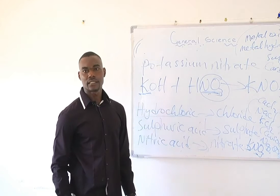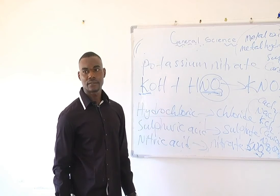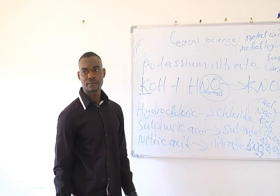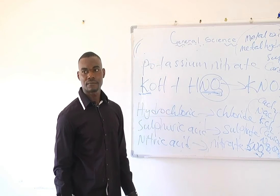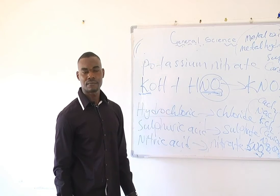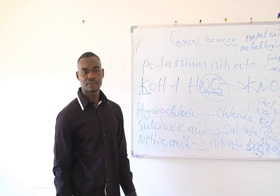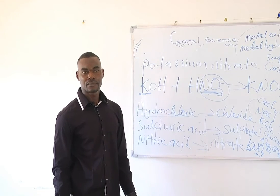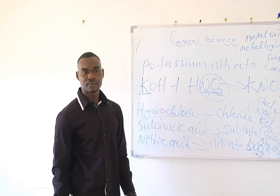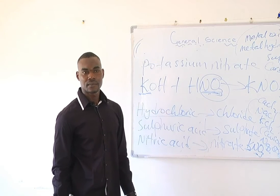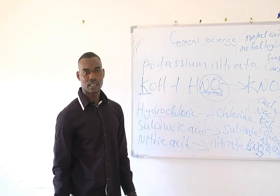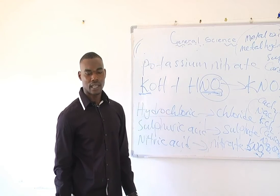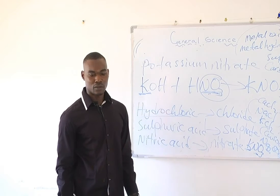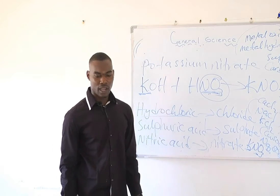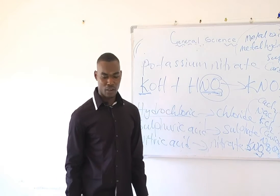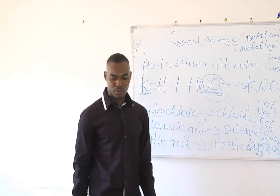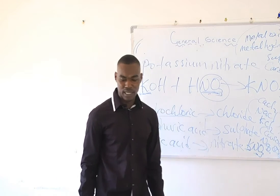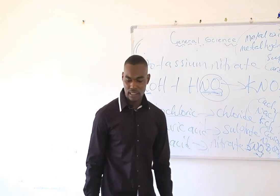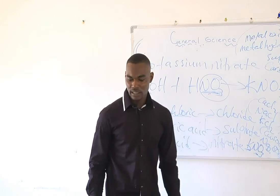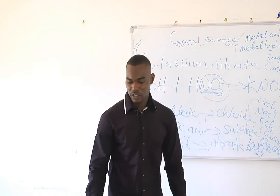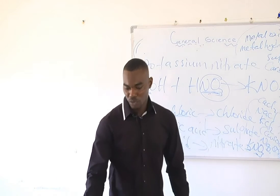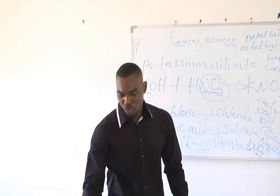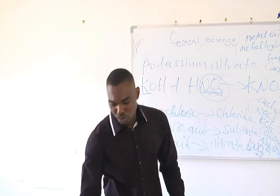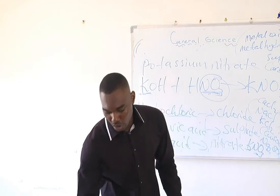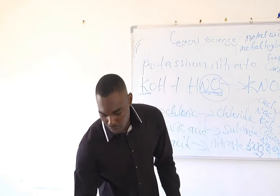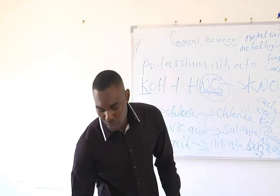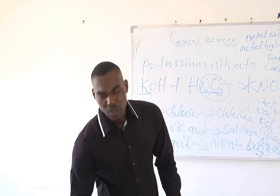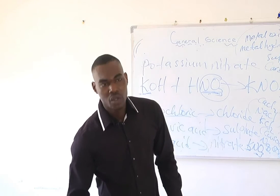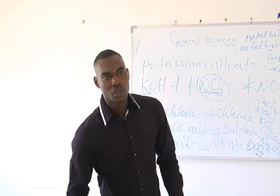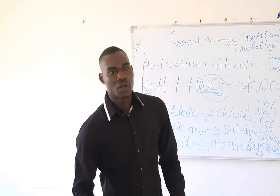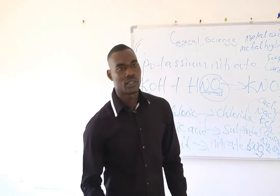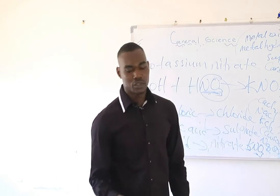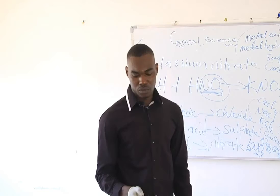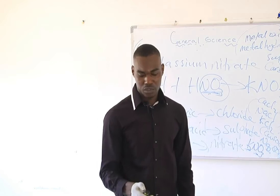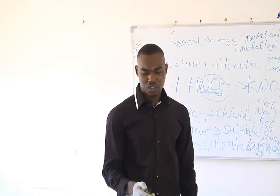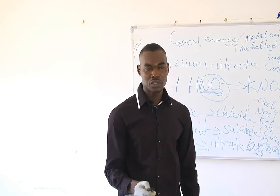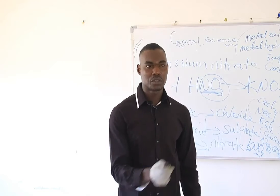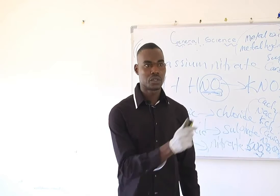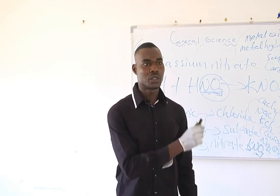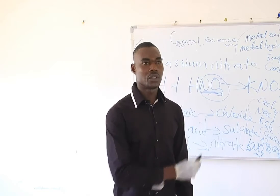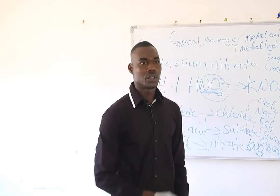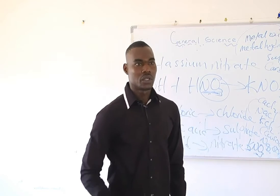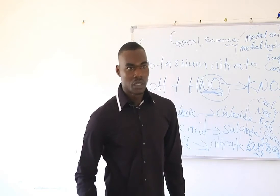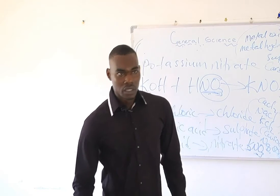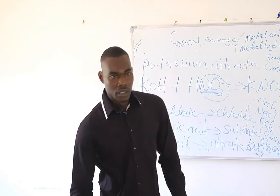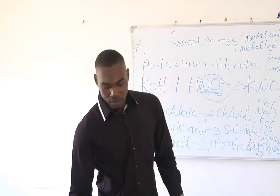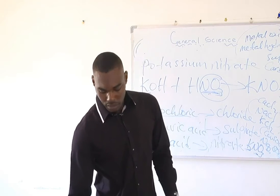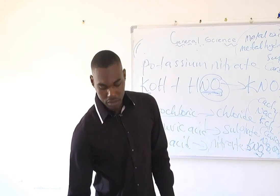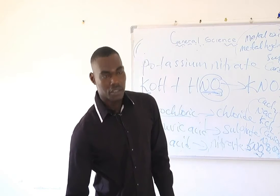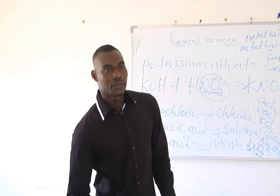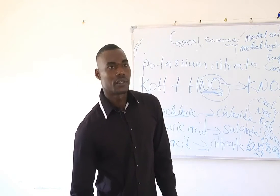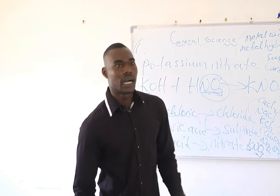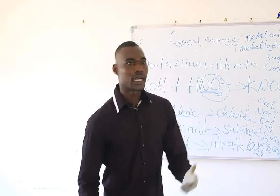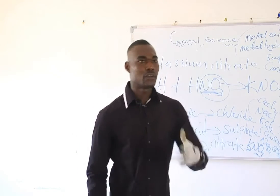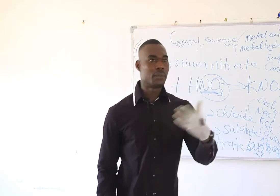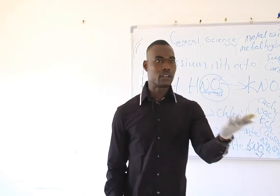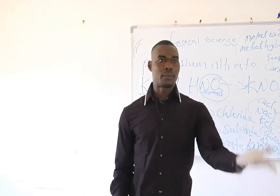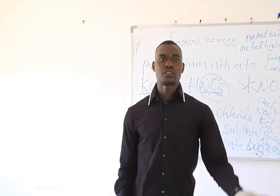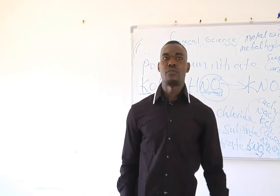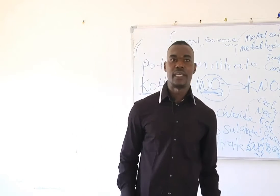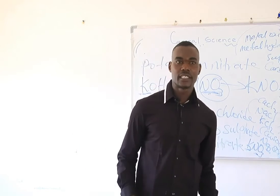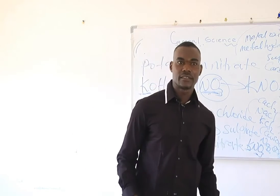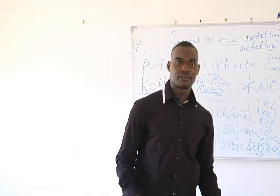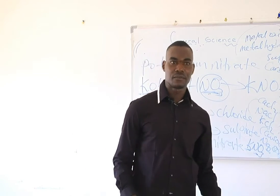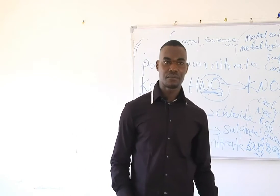acid. I hope that is also understood. Good. How can we make